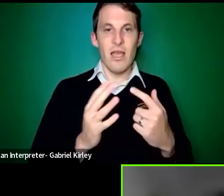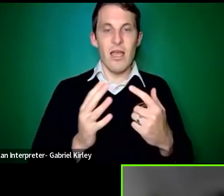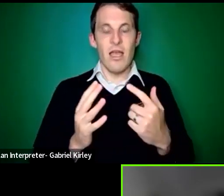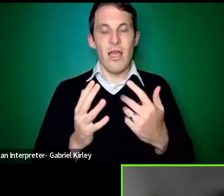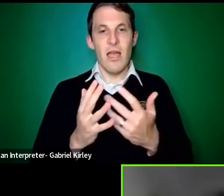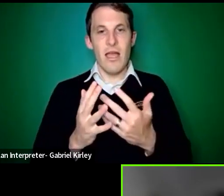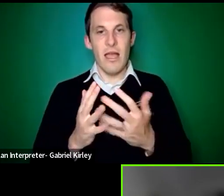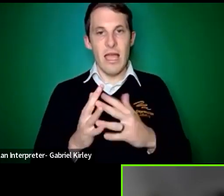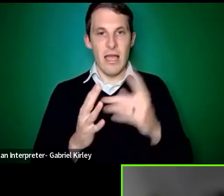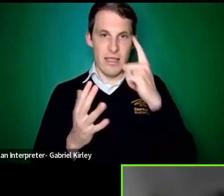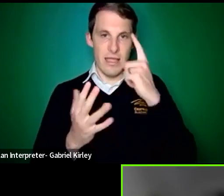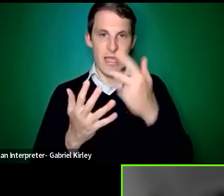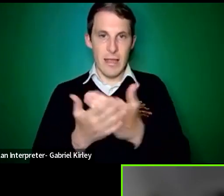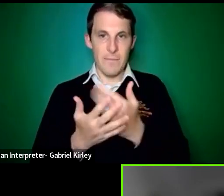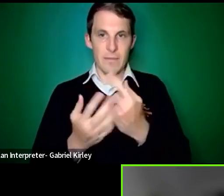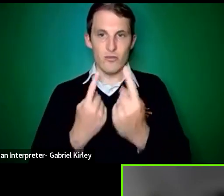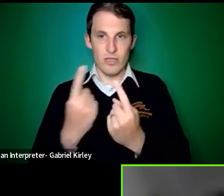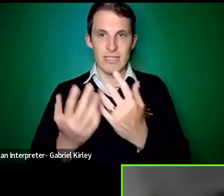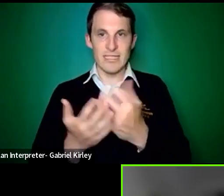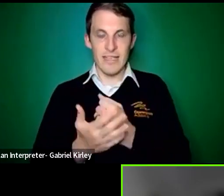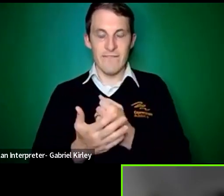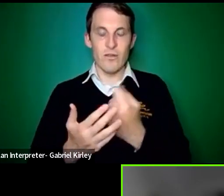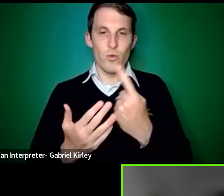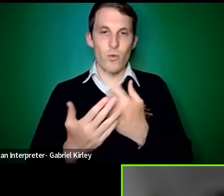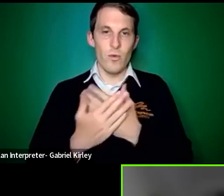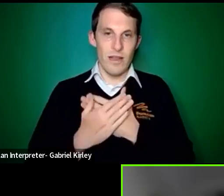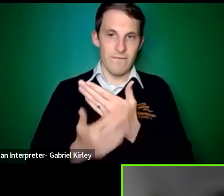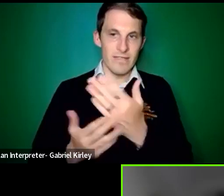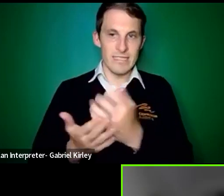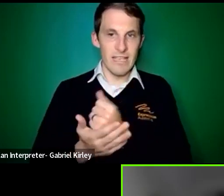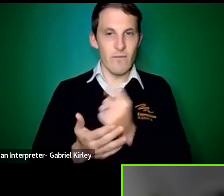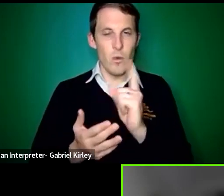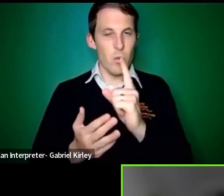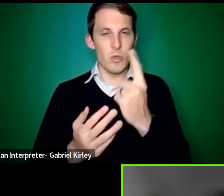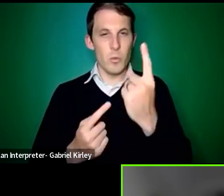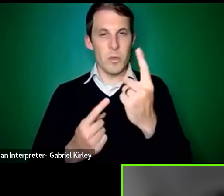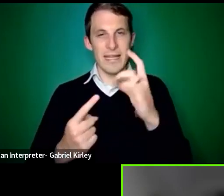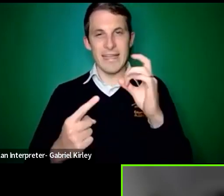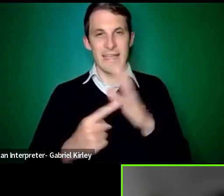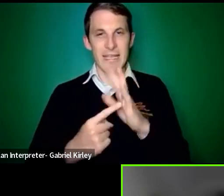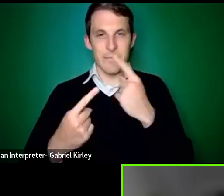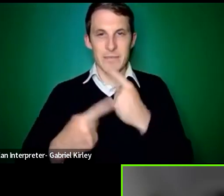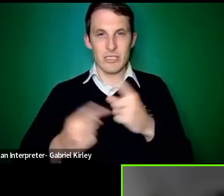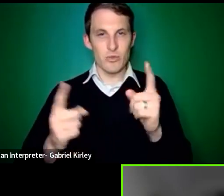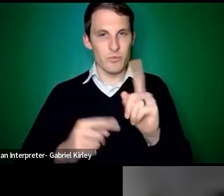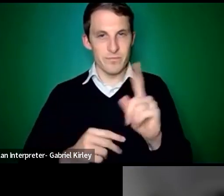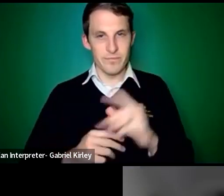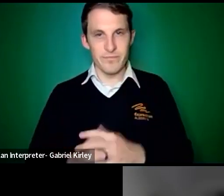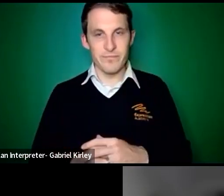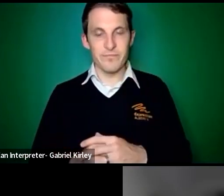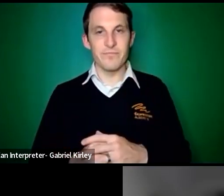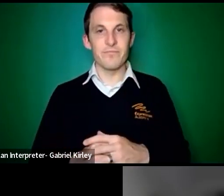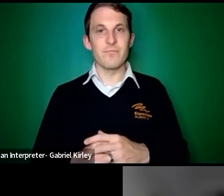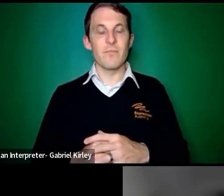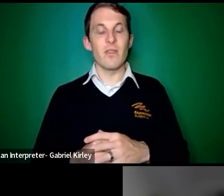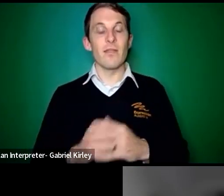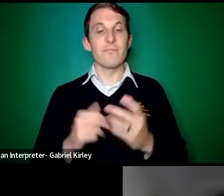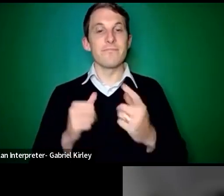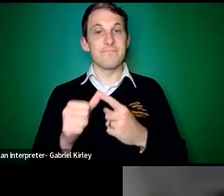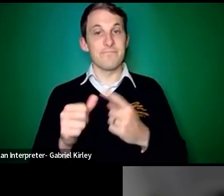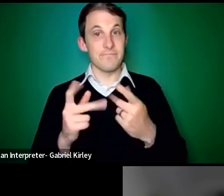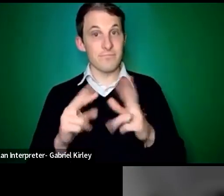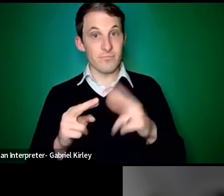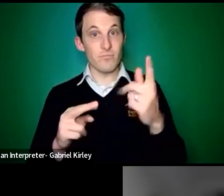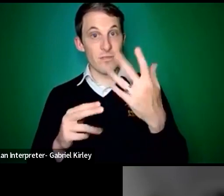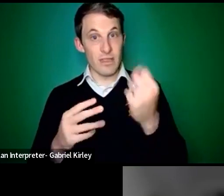safe and those we love and those we work with safe, what would that one key message be? If you have symptoms, presume